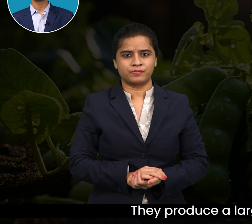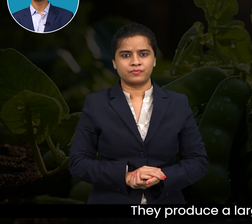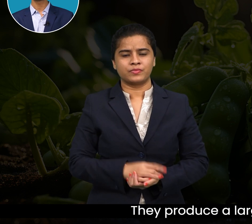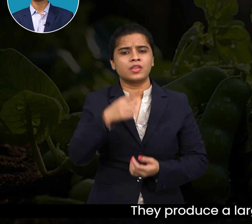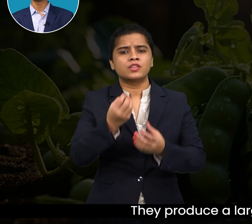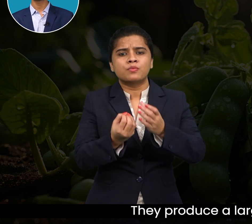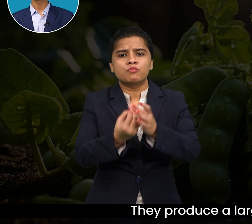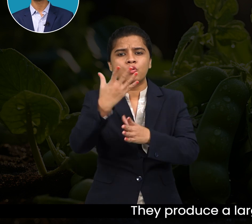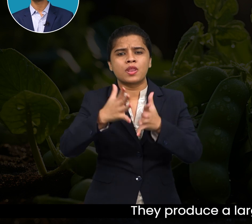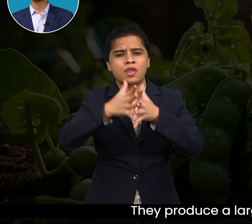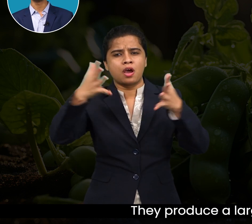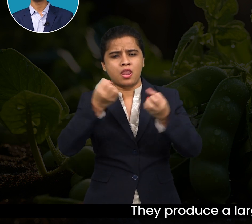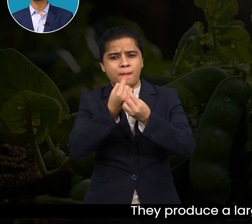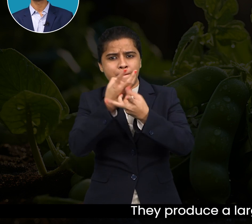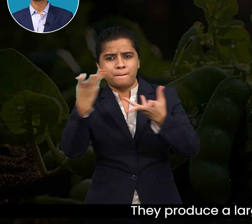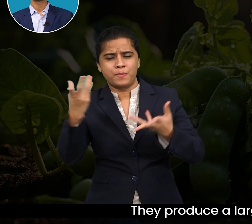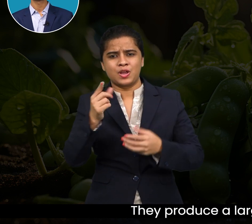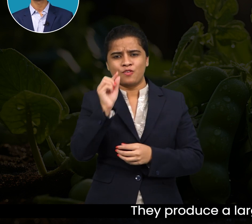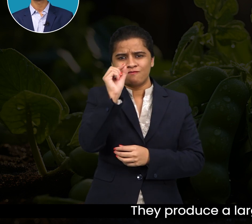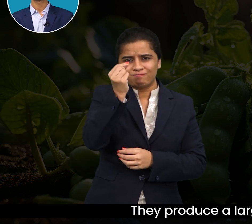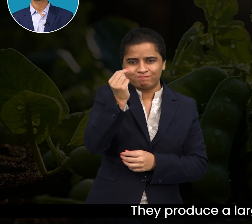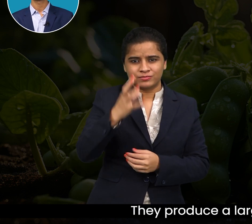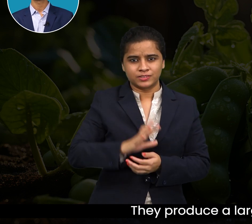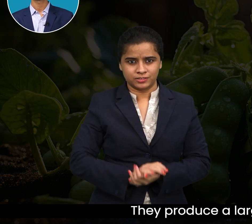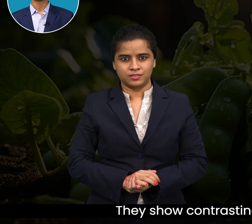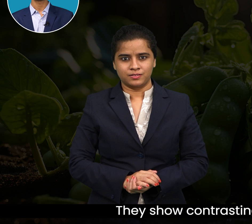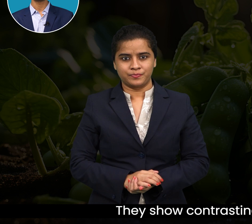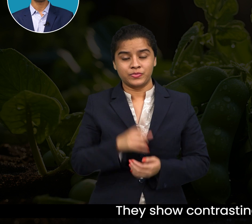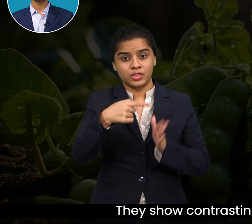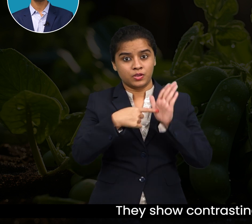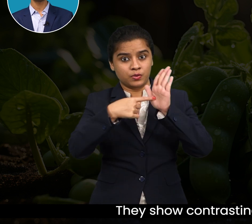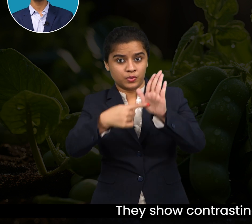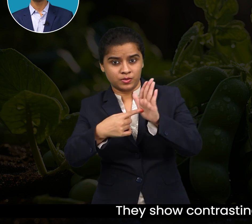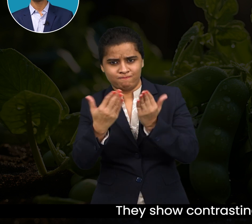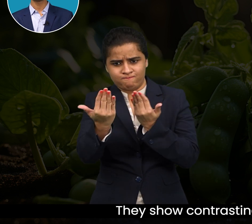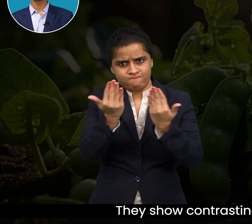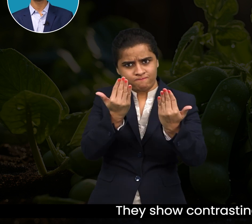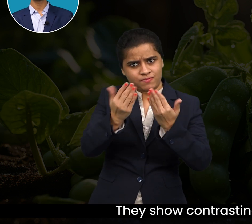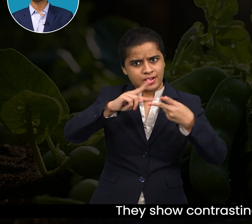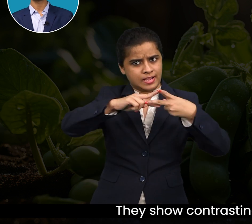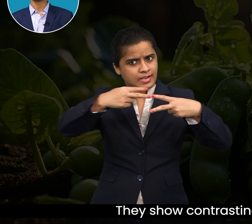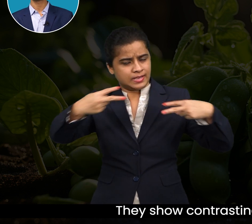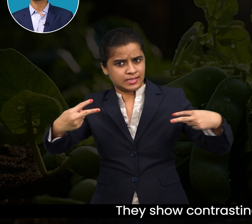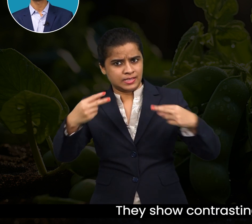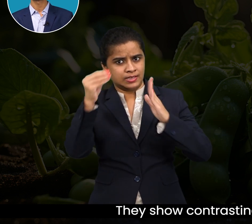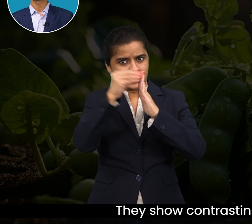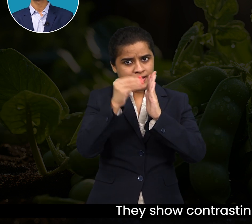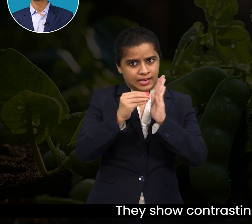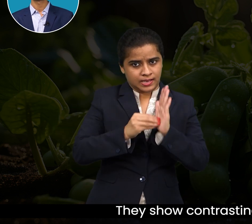They produce a large number of seeds. They show contrasting heritable